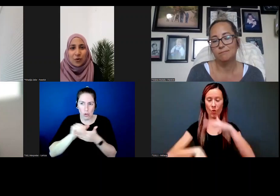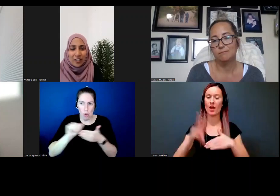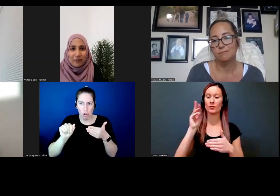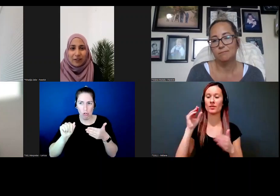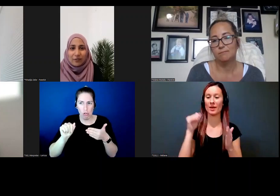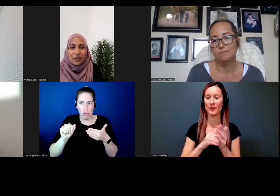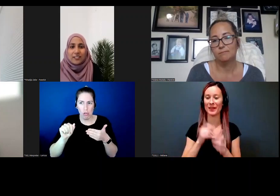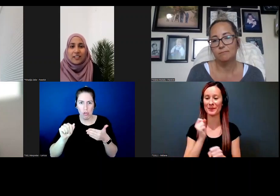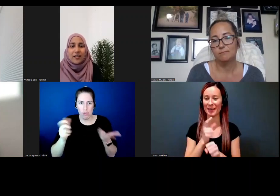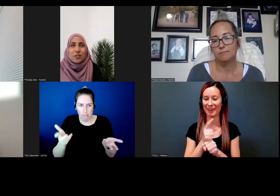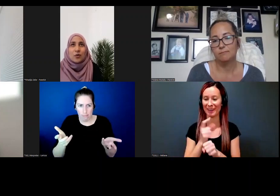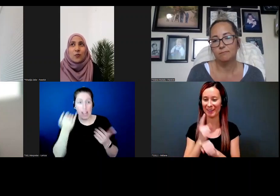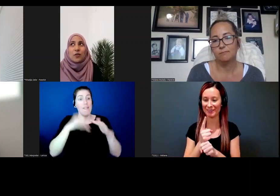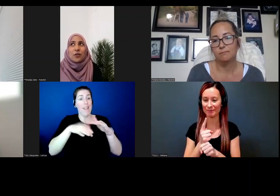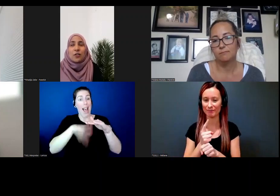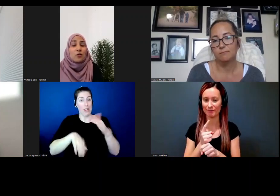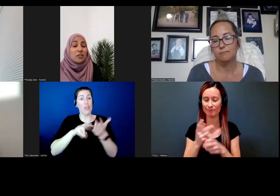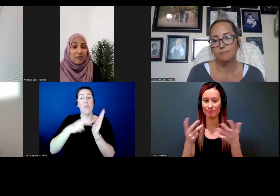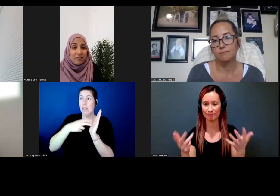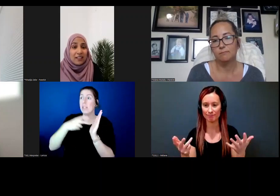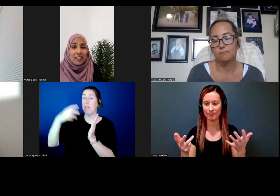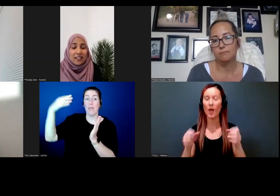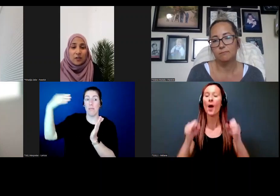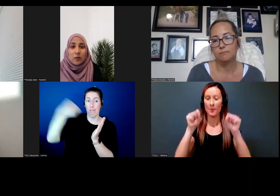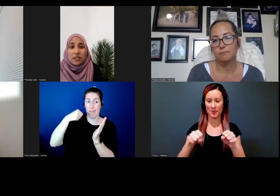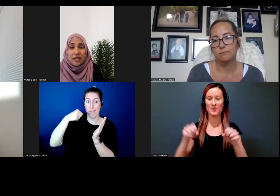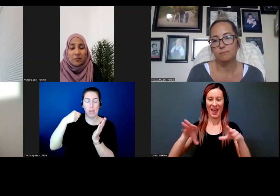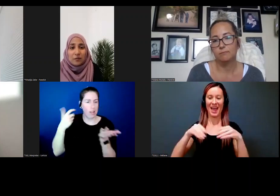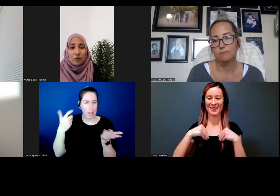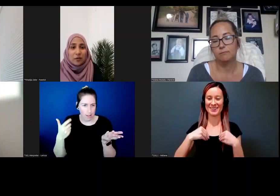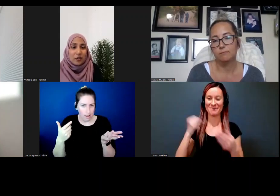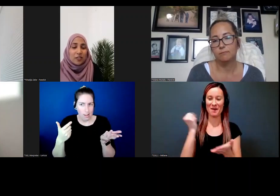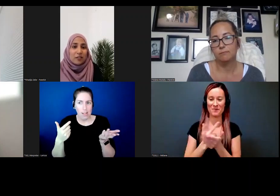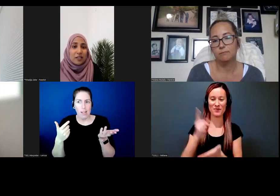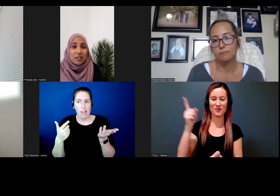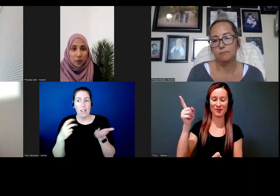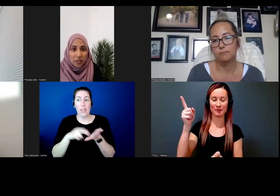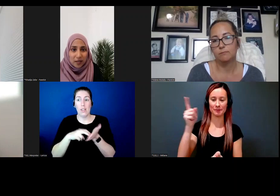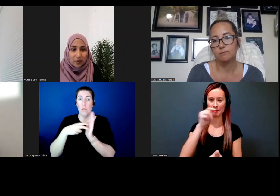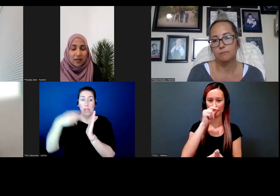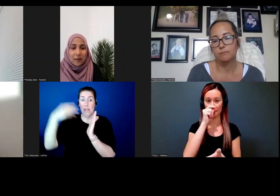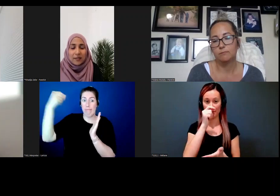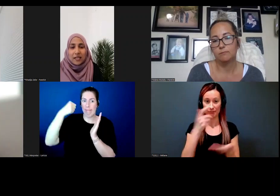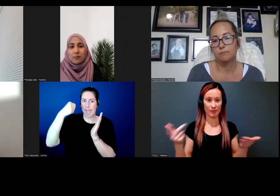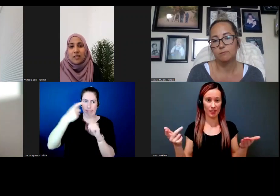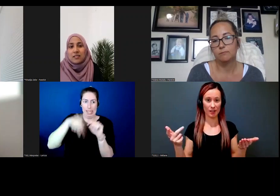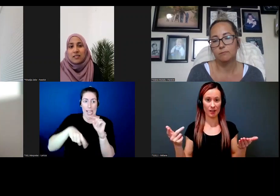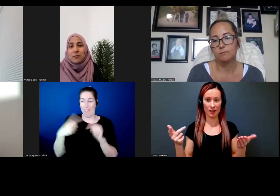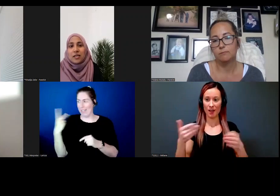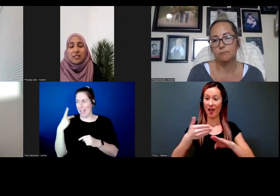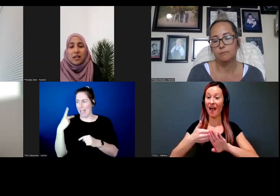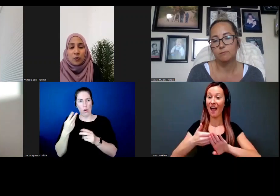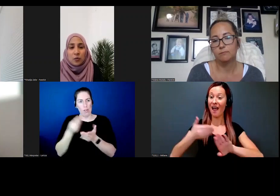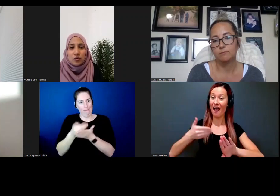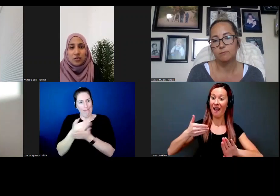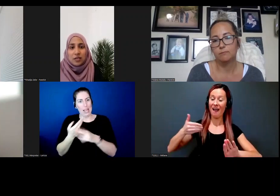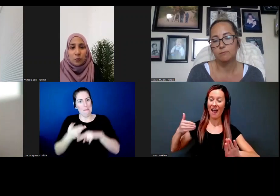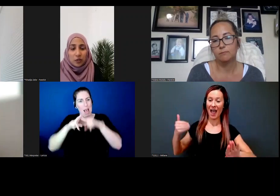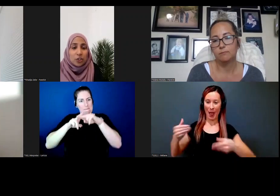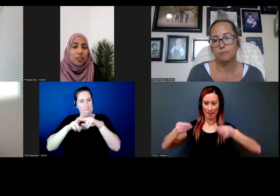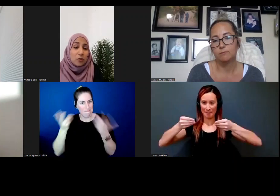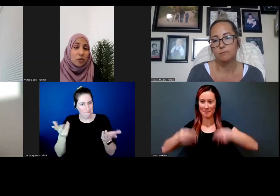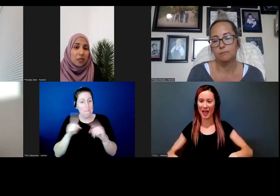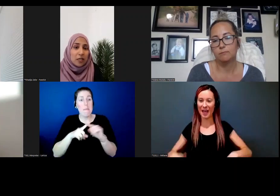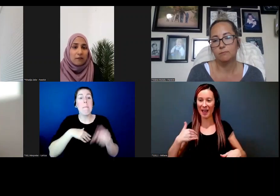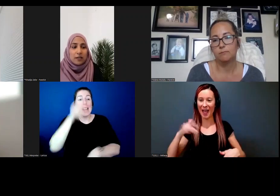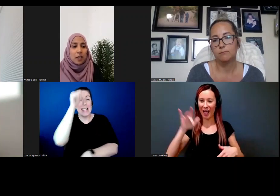Then you qualify for it. So we're gonna lose everything that we were getting before because of our income went up. But that means that my son, whose